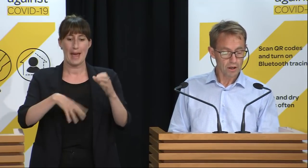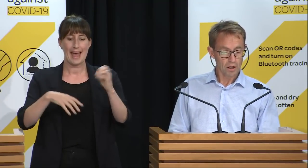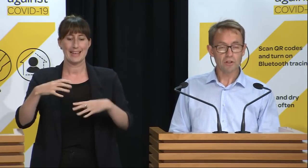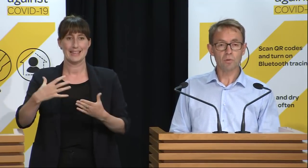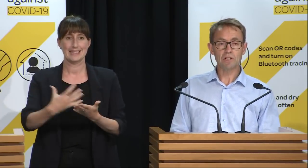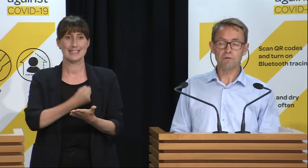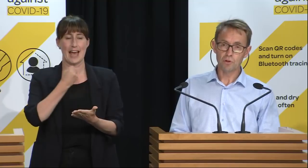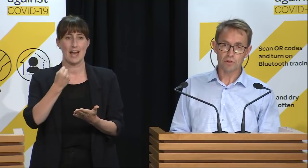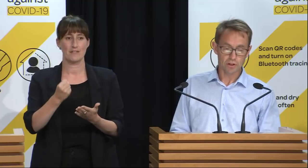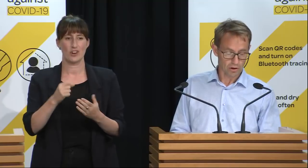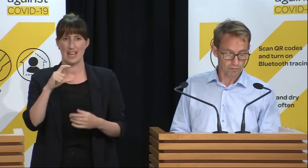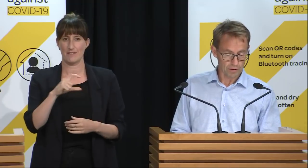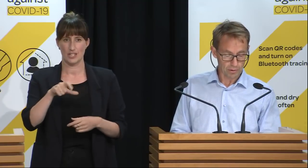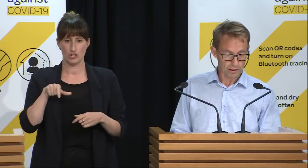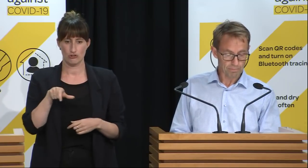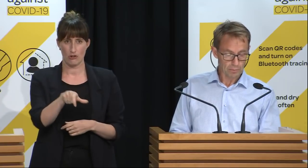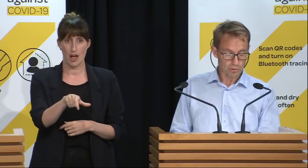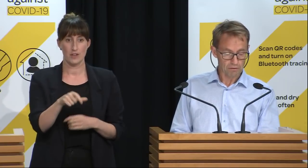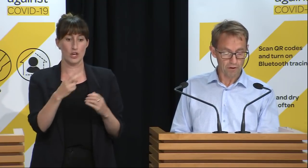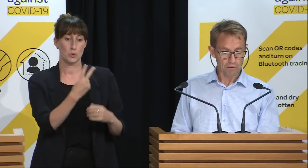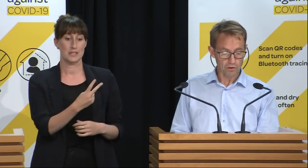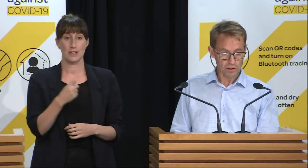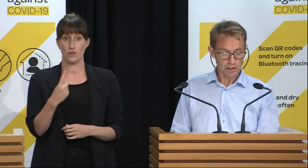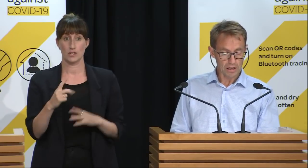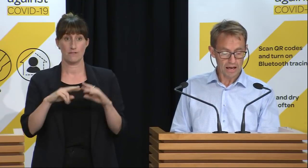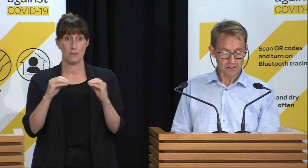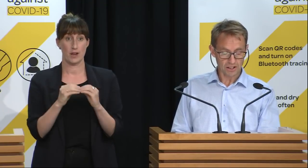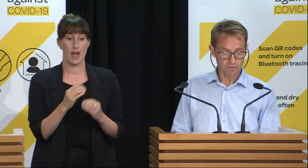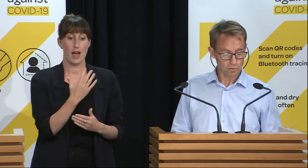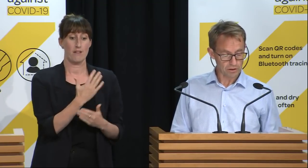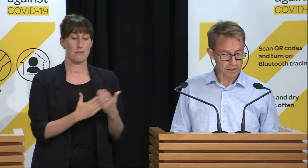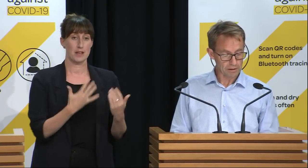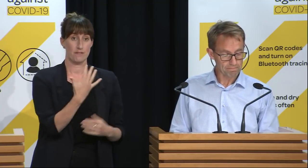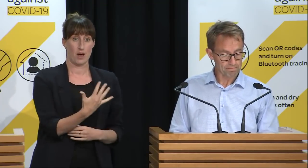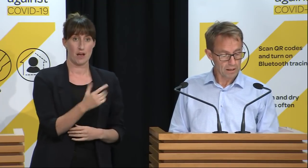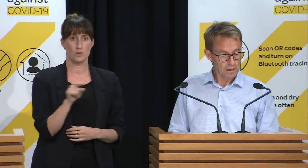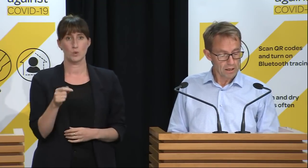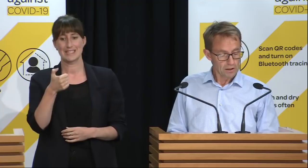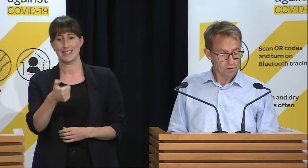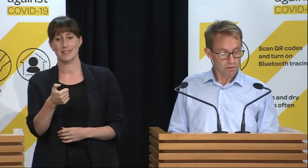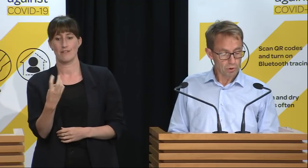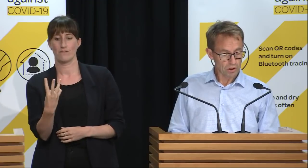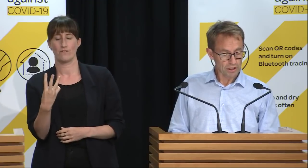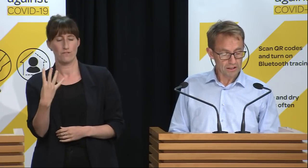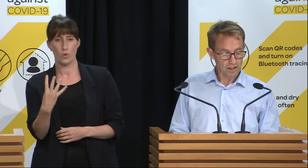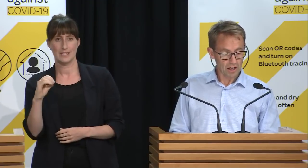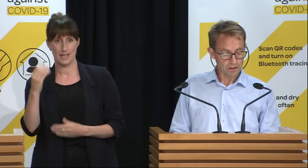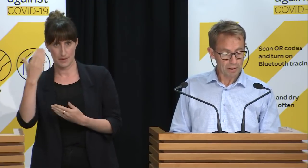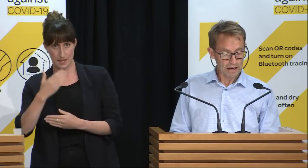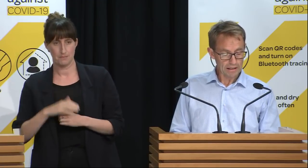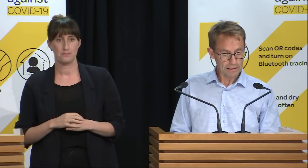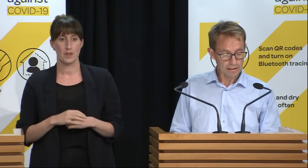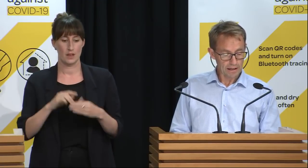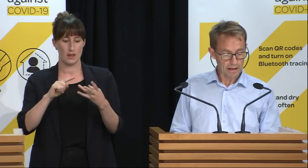Drive on the 21st of February between 5:30 and 6:40 p.m. There is the Burger King at